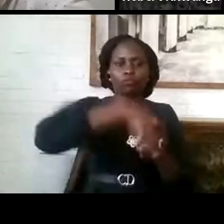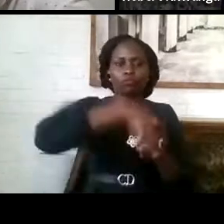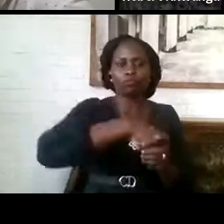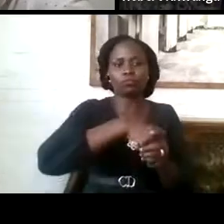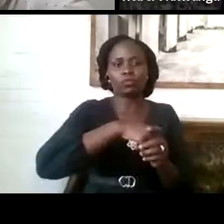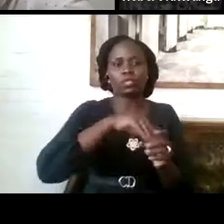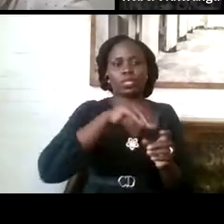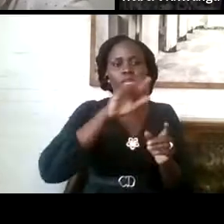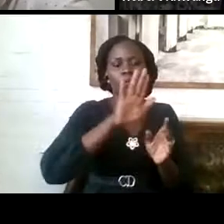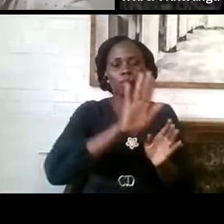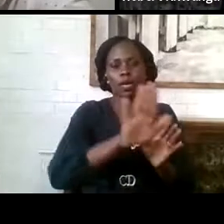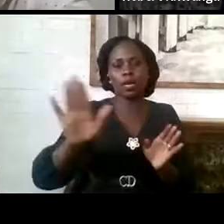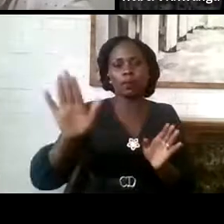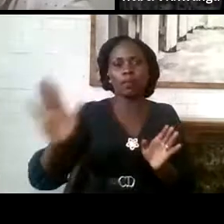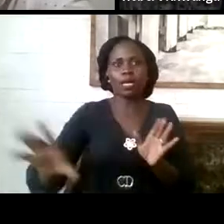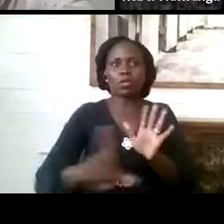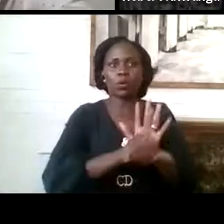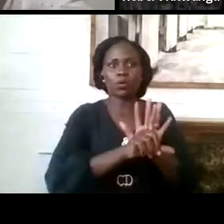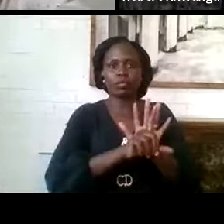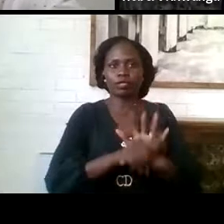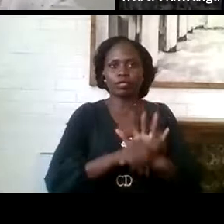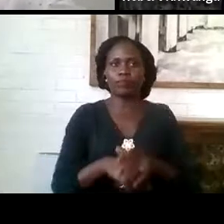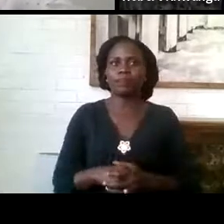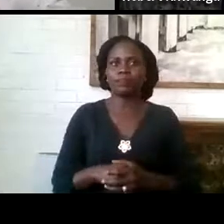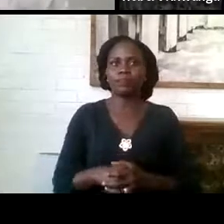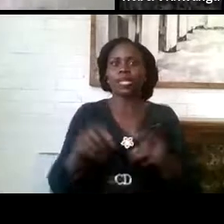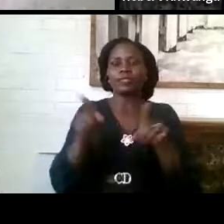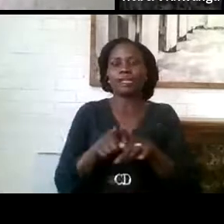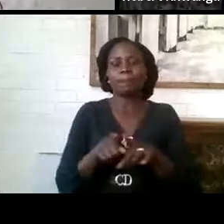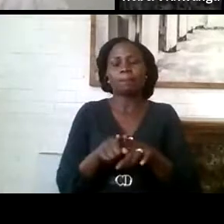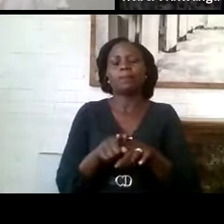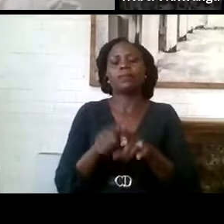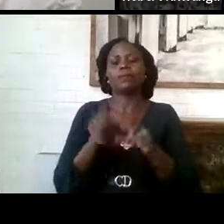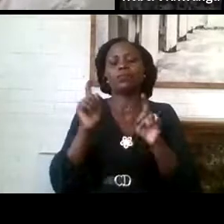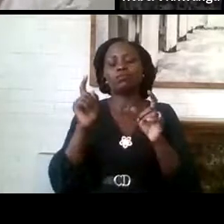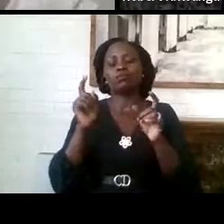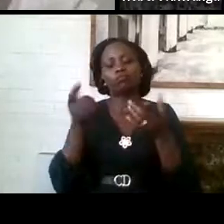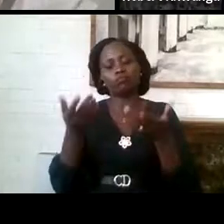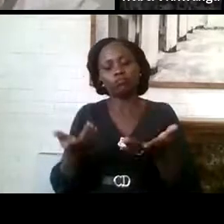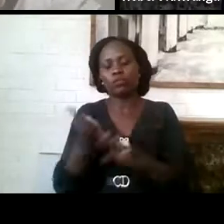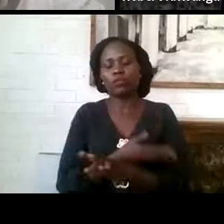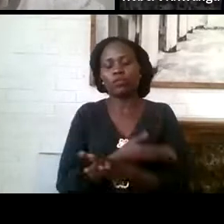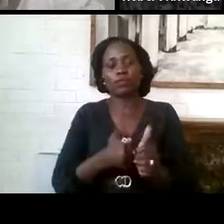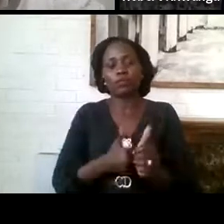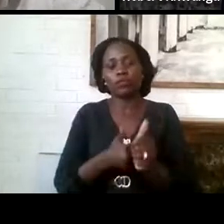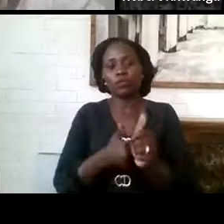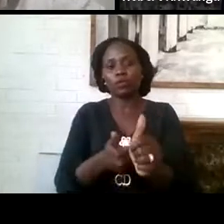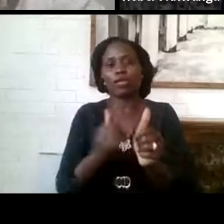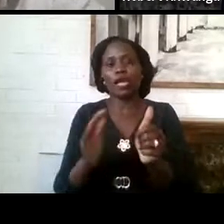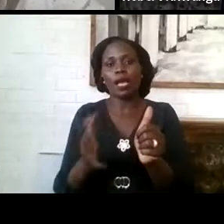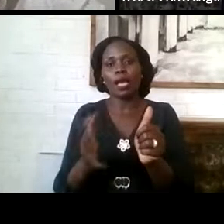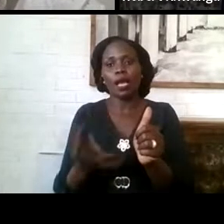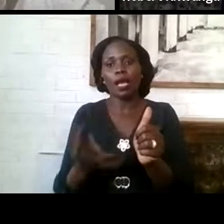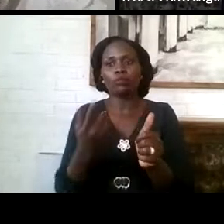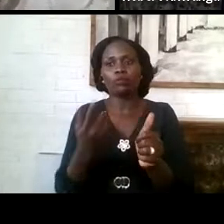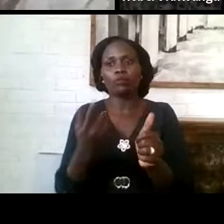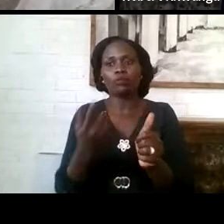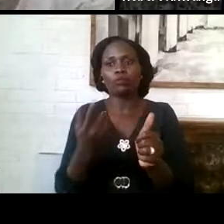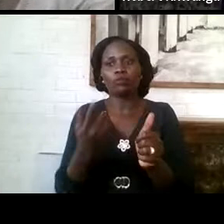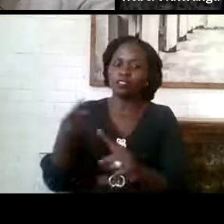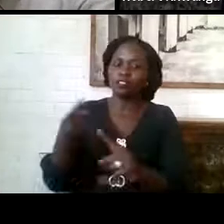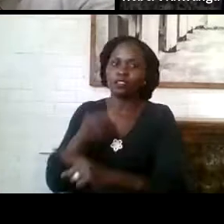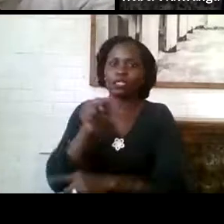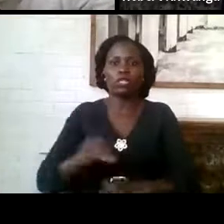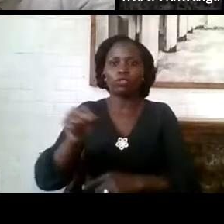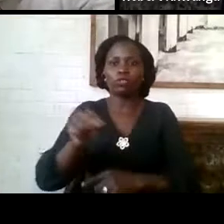legislation. And even then, this was followed up by the establishment of different national bodies to ensure that